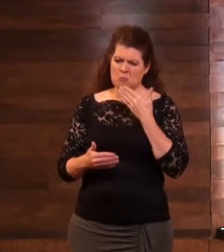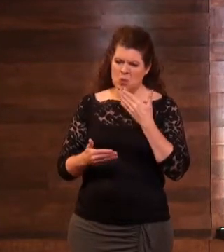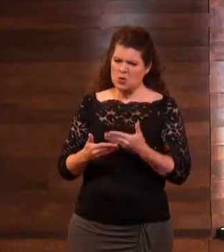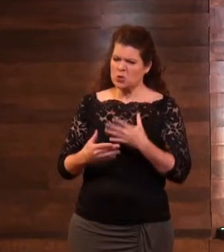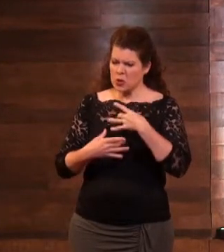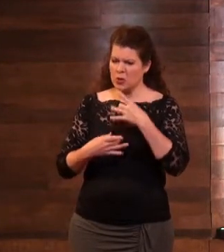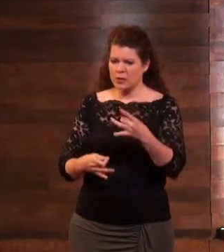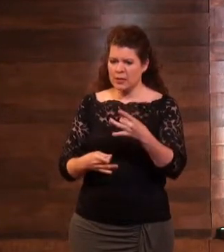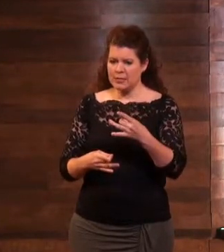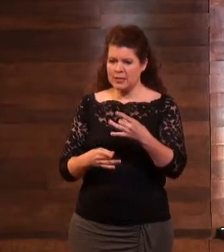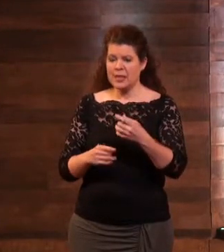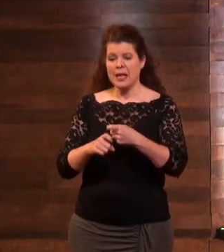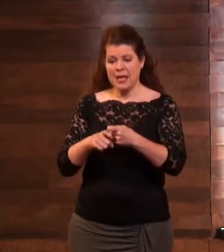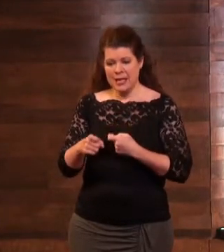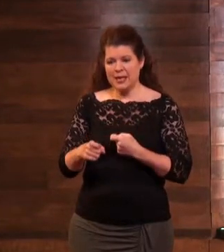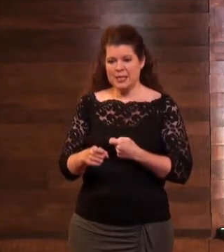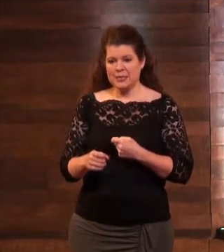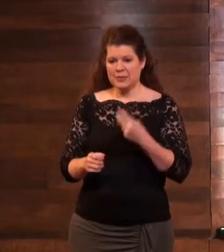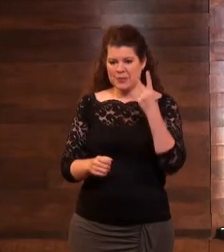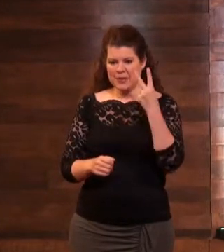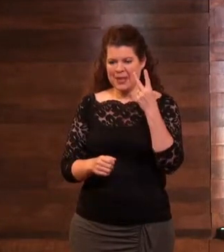a quote from one of those guys.